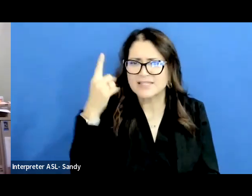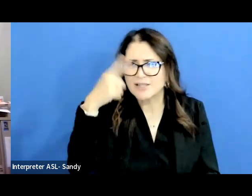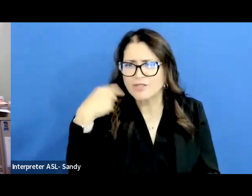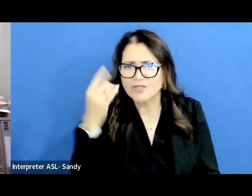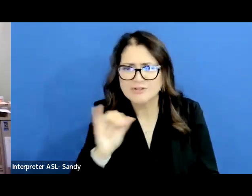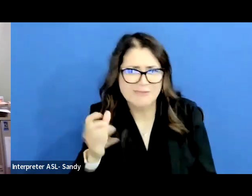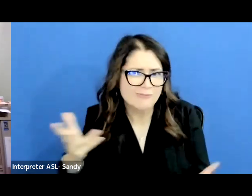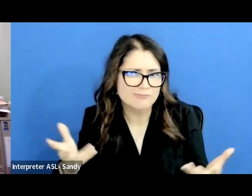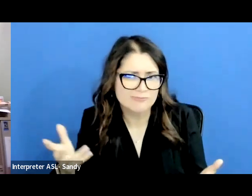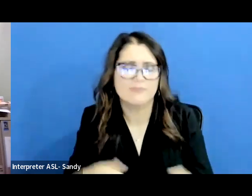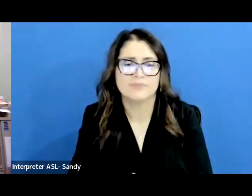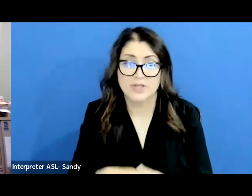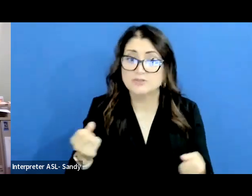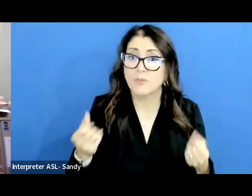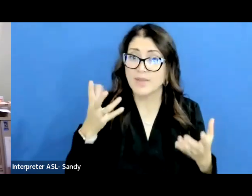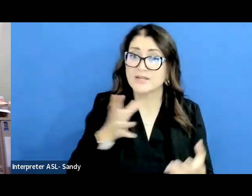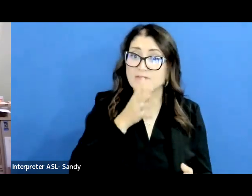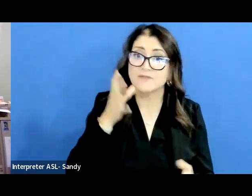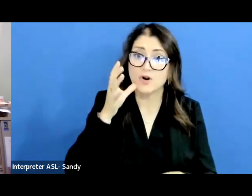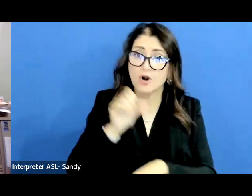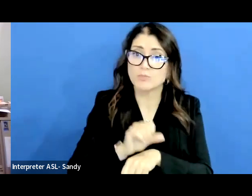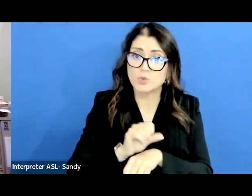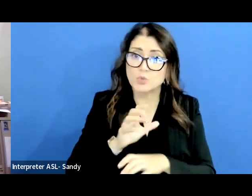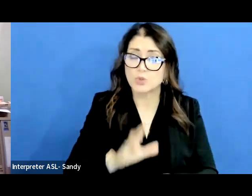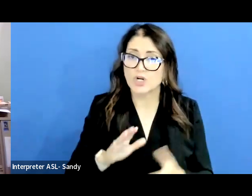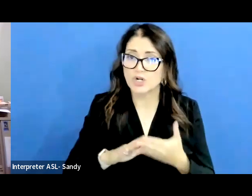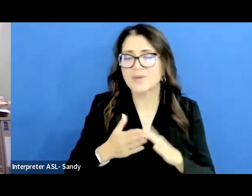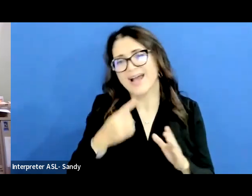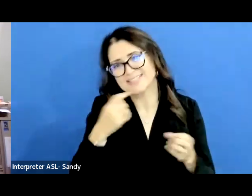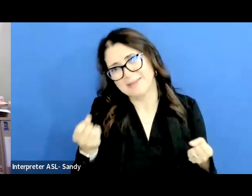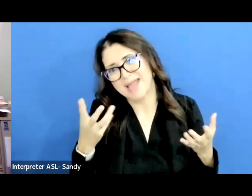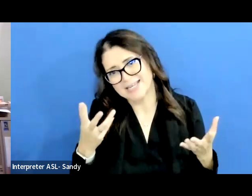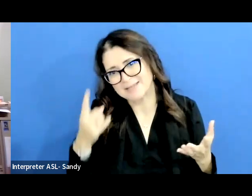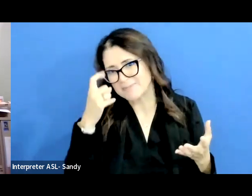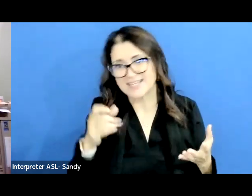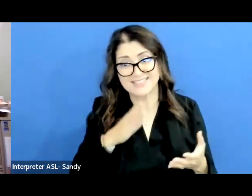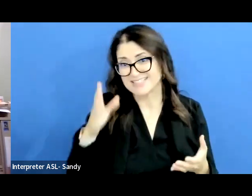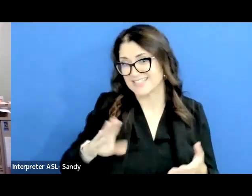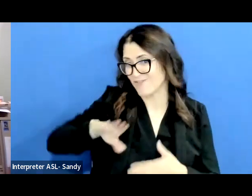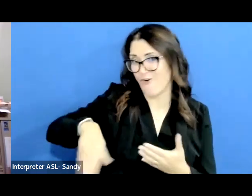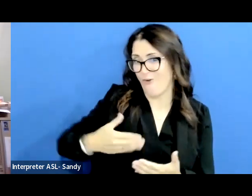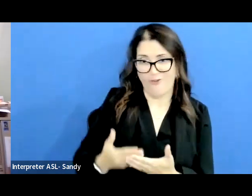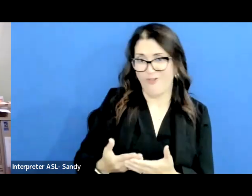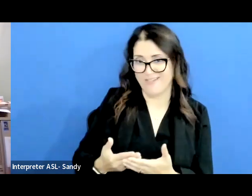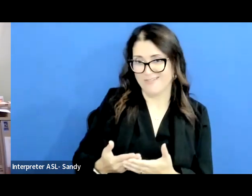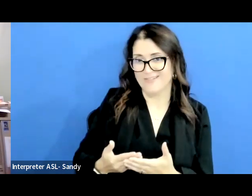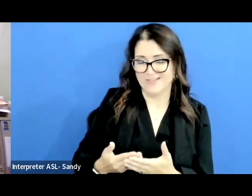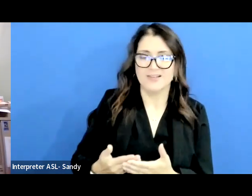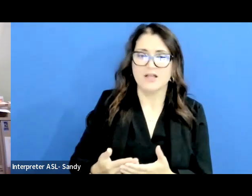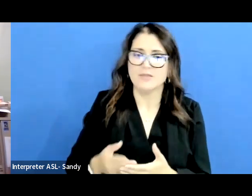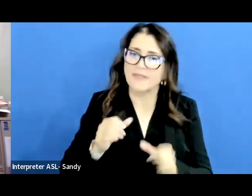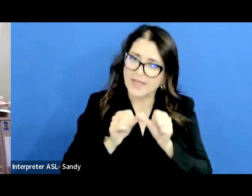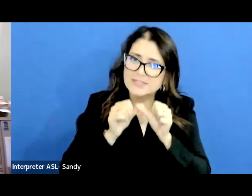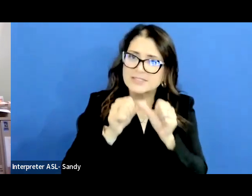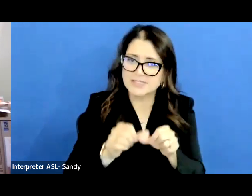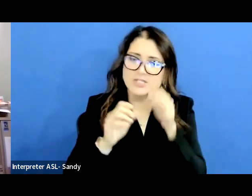So really many farm worker communities, I say many because it's never all of them, continue to follow